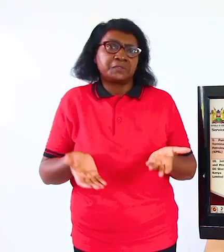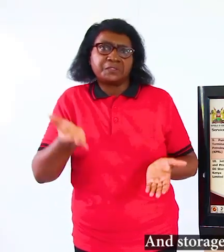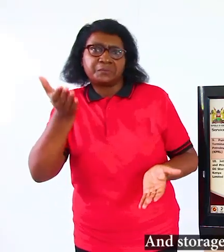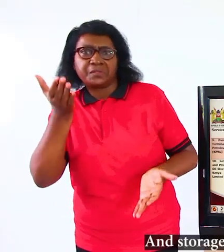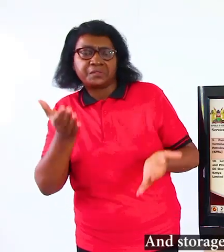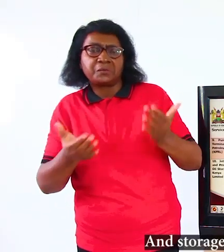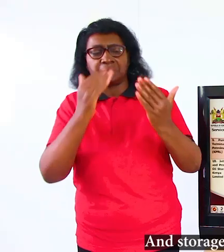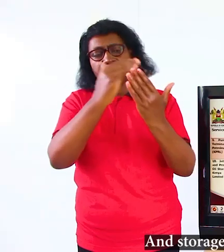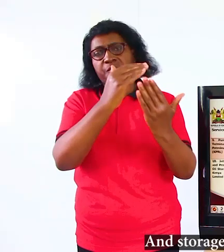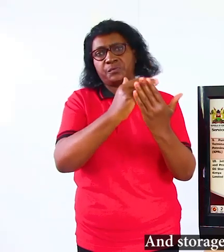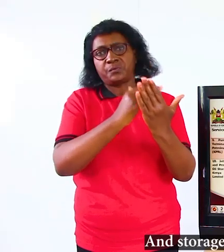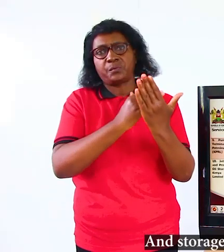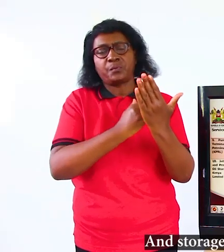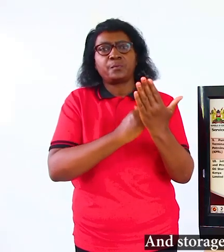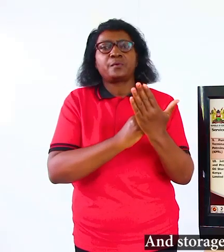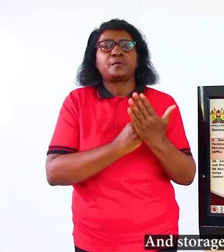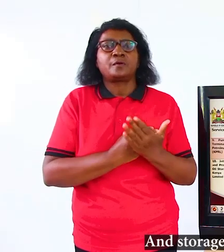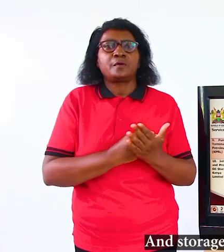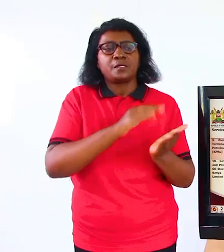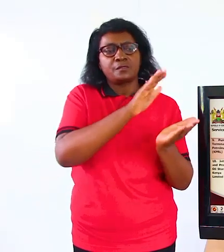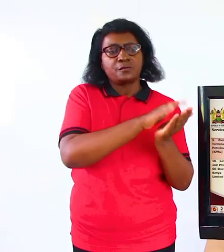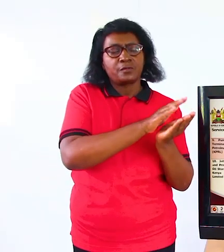And storage as per TSA.